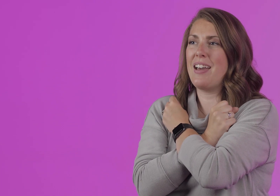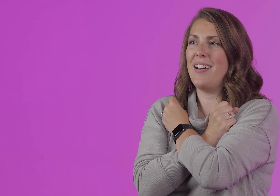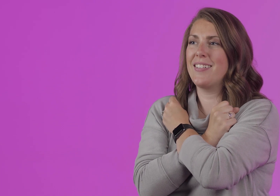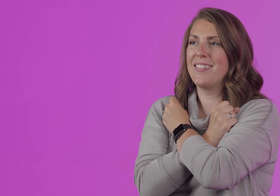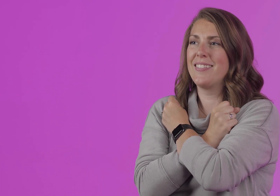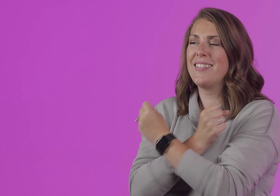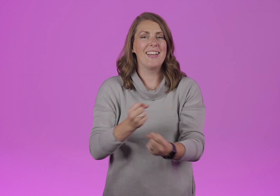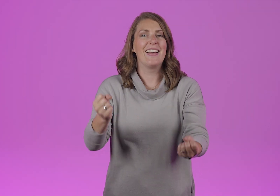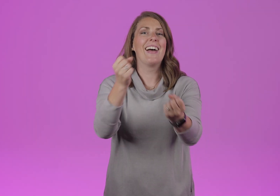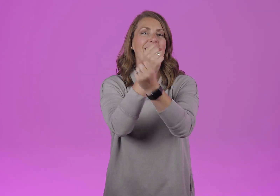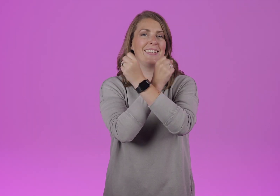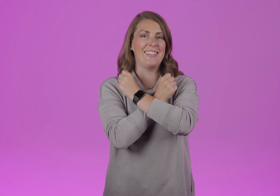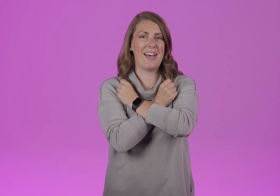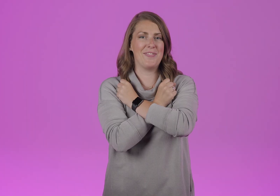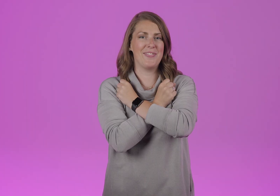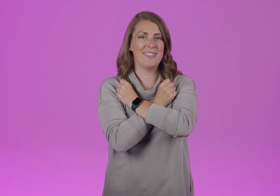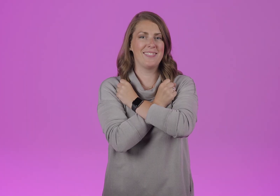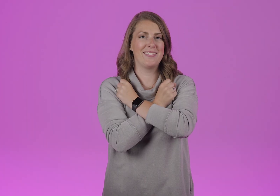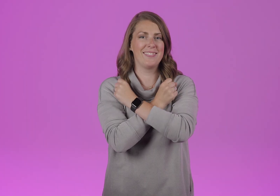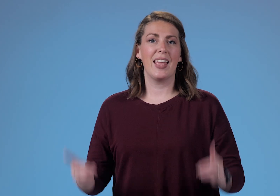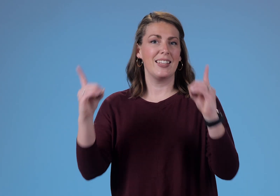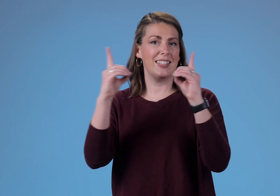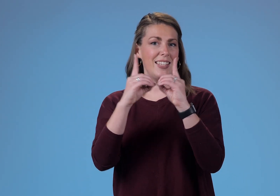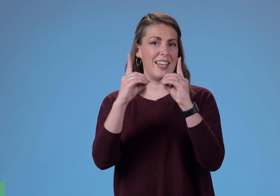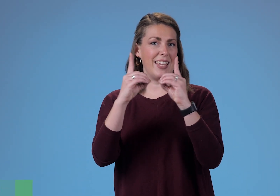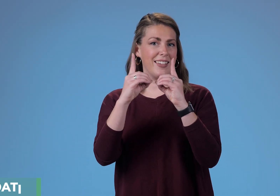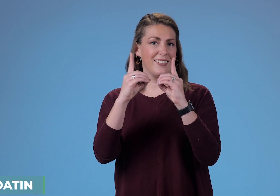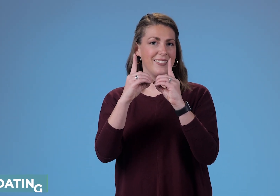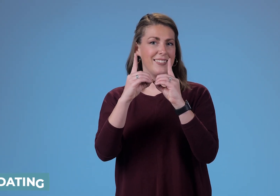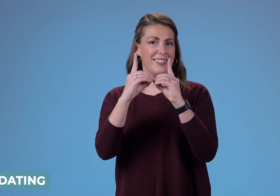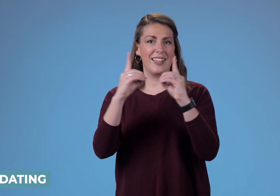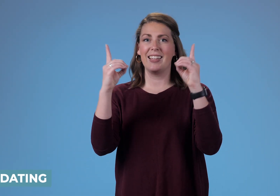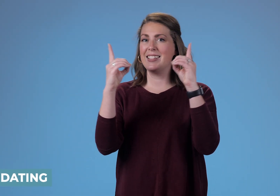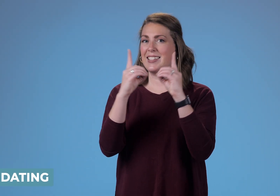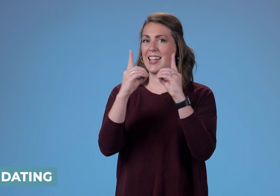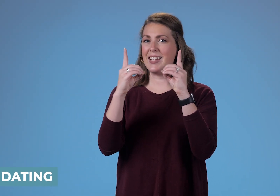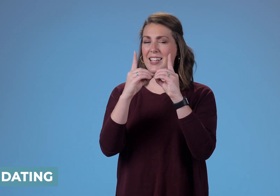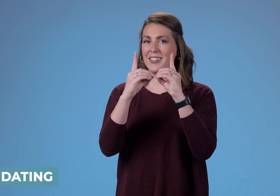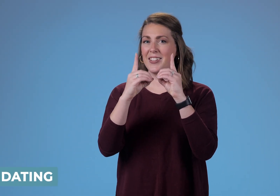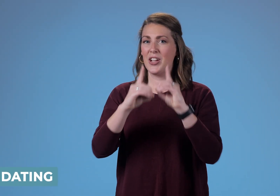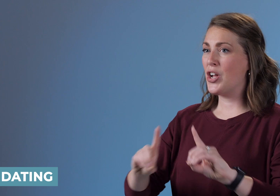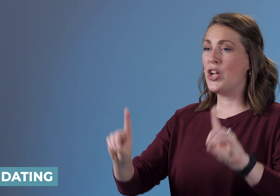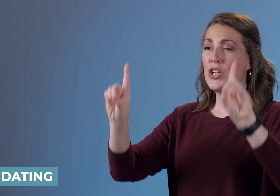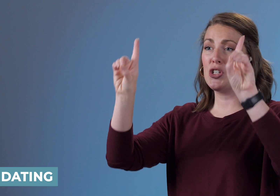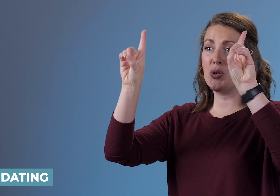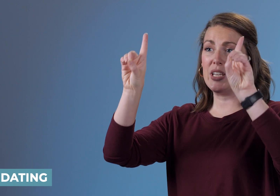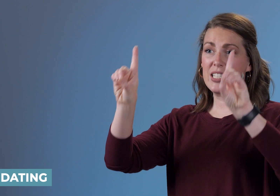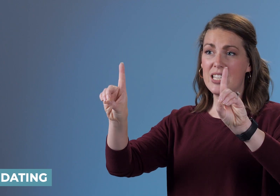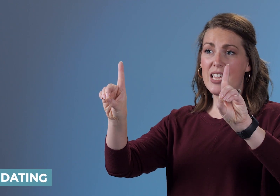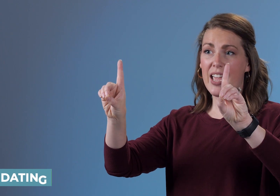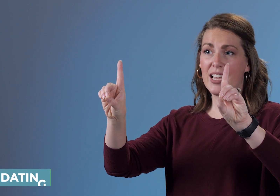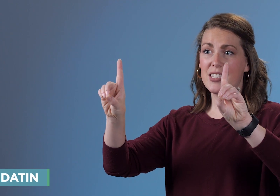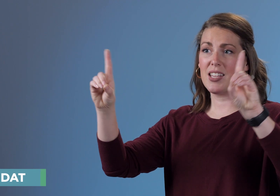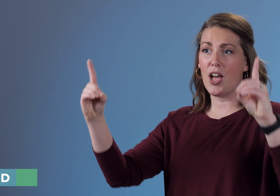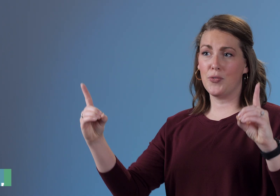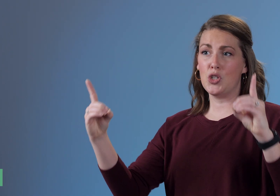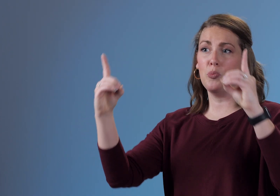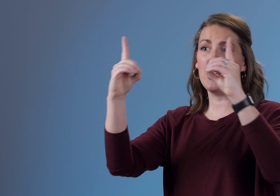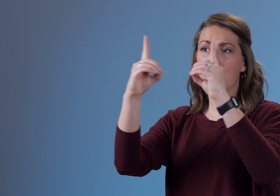hug. Love. Dating. Dating. You're doing D hands of two